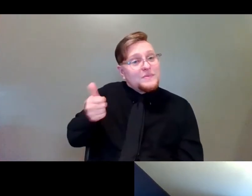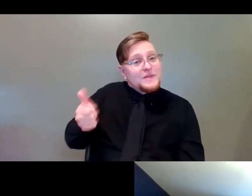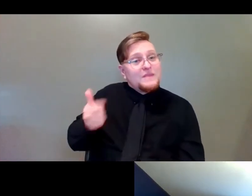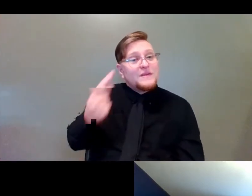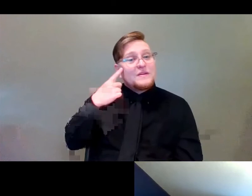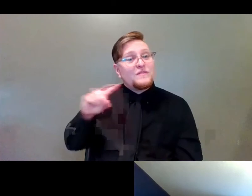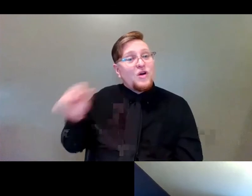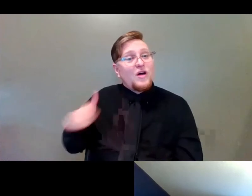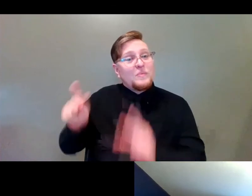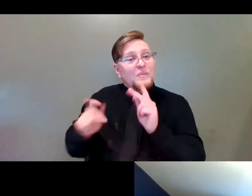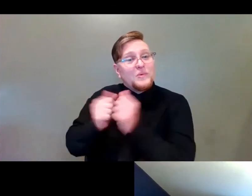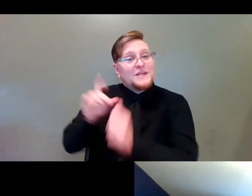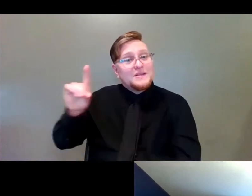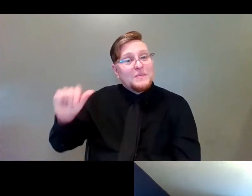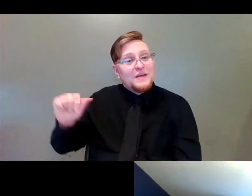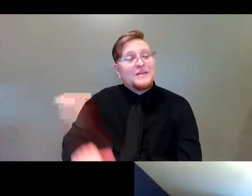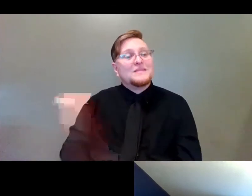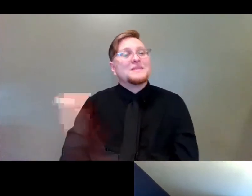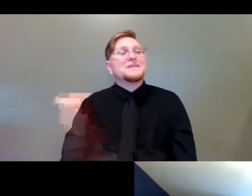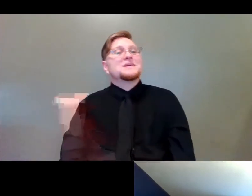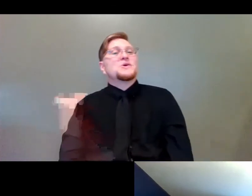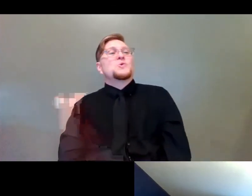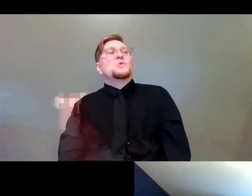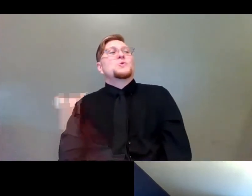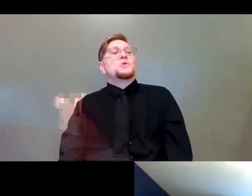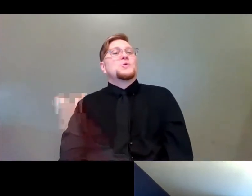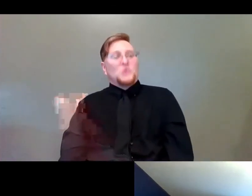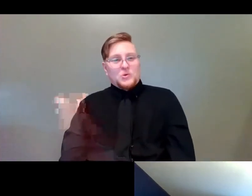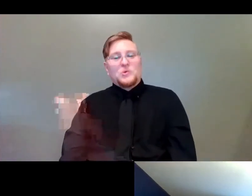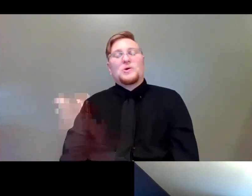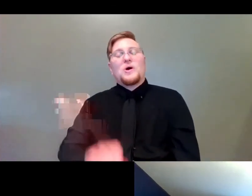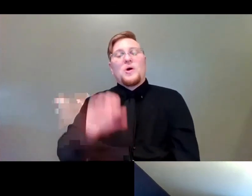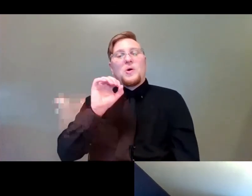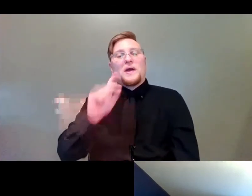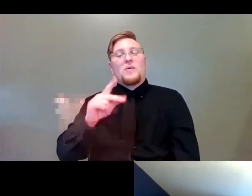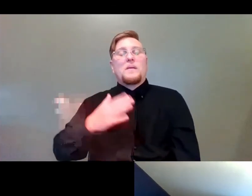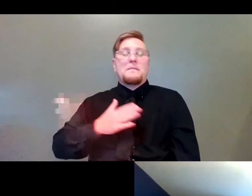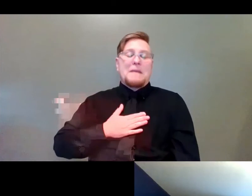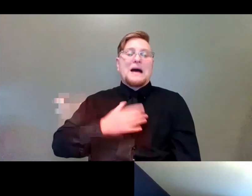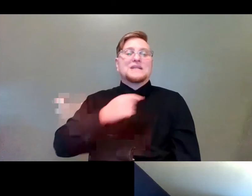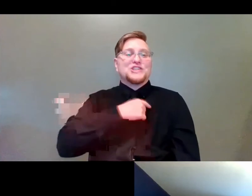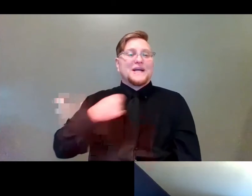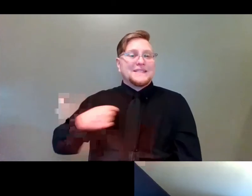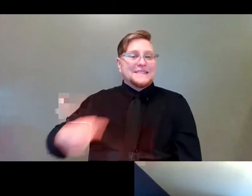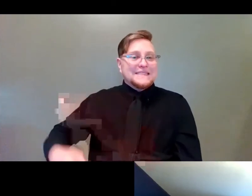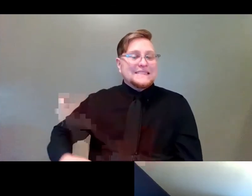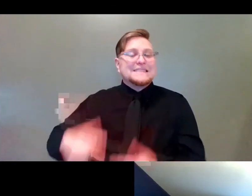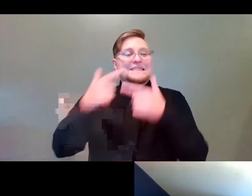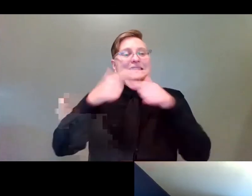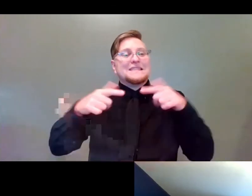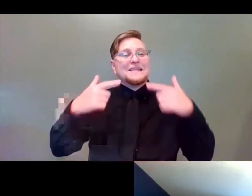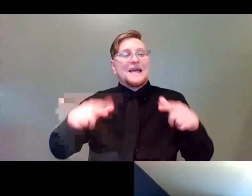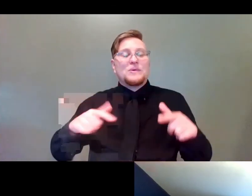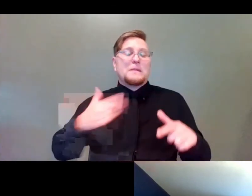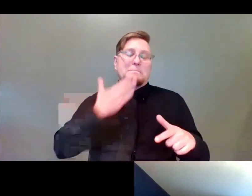Well, if I can say with my bad Chinese, ni hao, which is hello in Chinese,